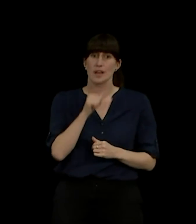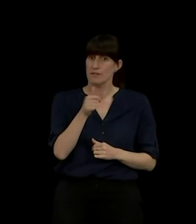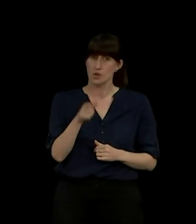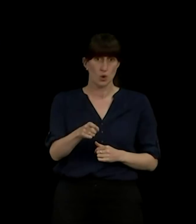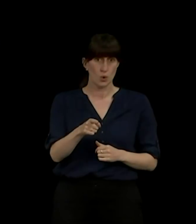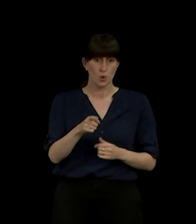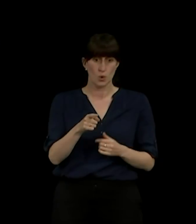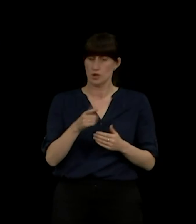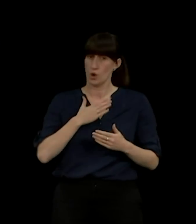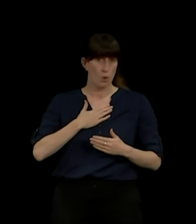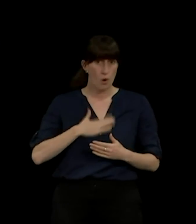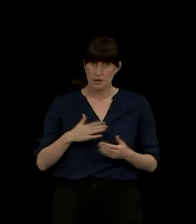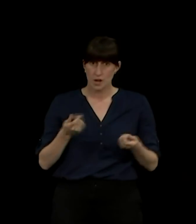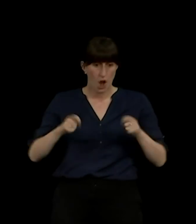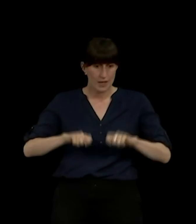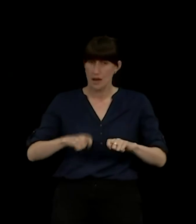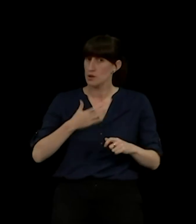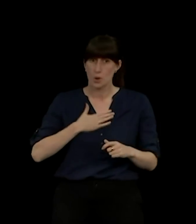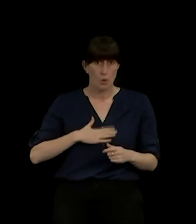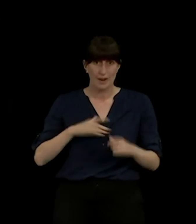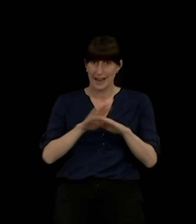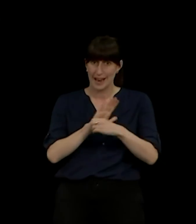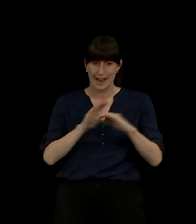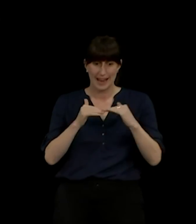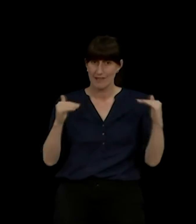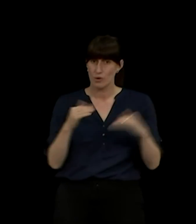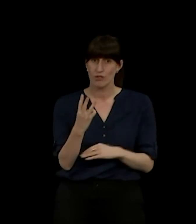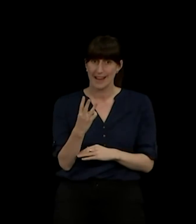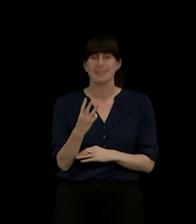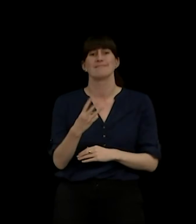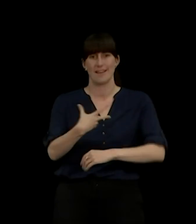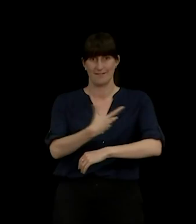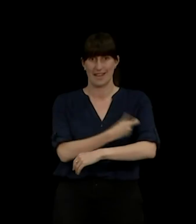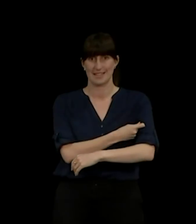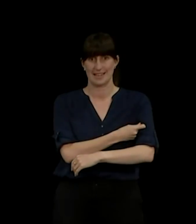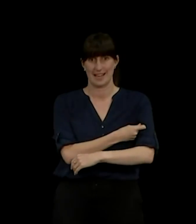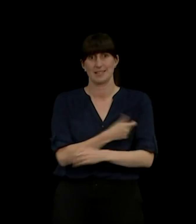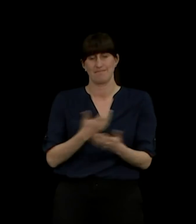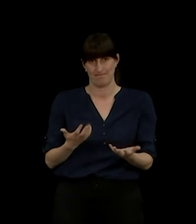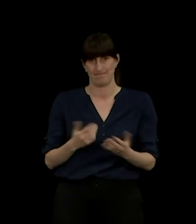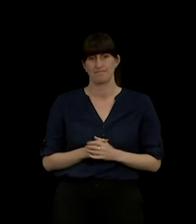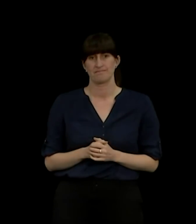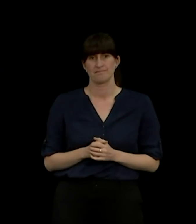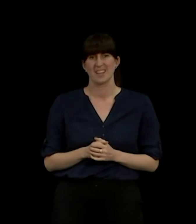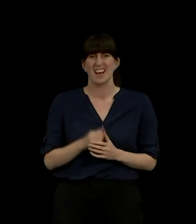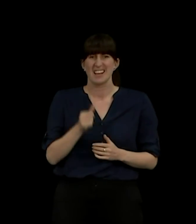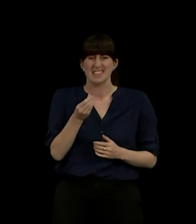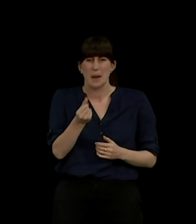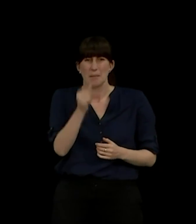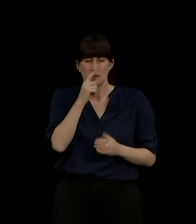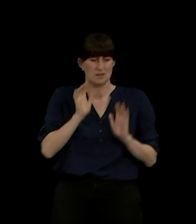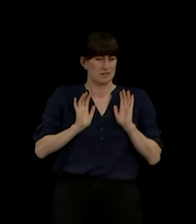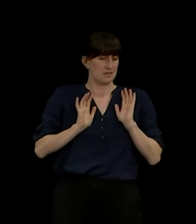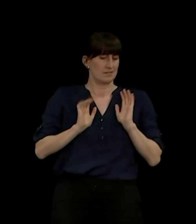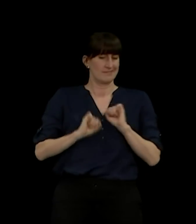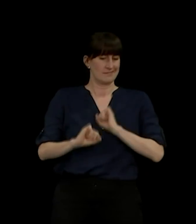community, and we can avoid it in the future. Now, I know some people are nervous about the vaccine and wanting to wait a